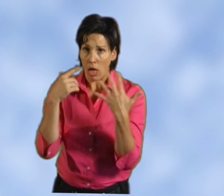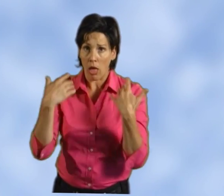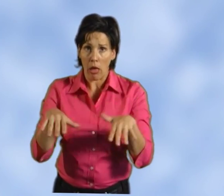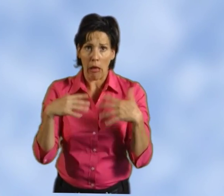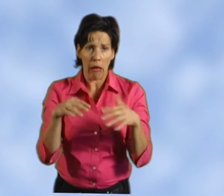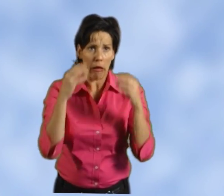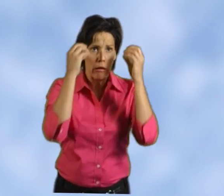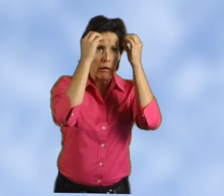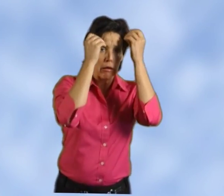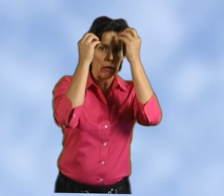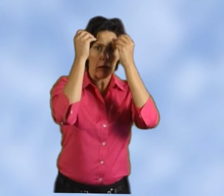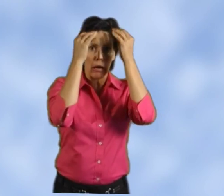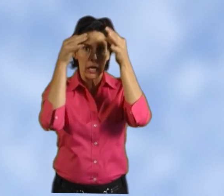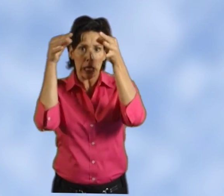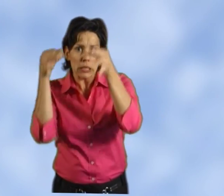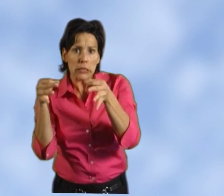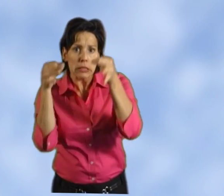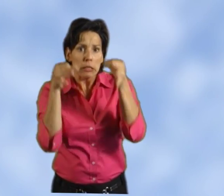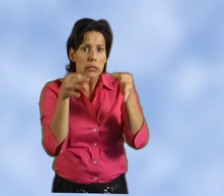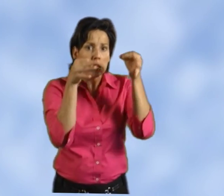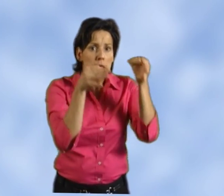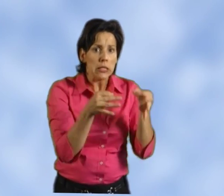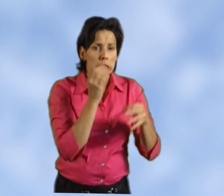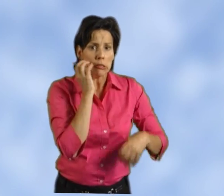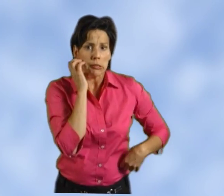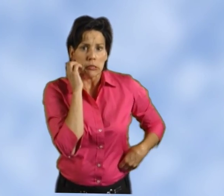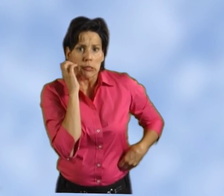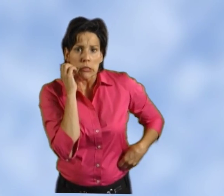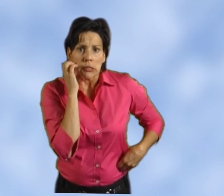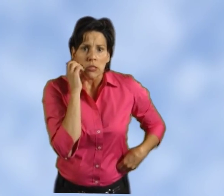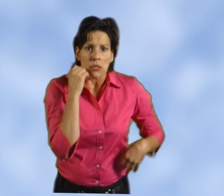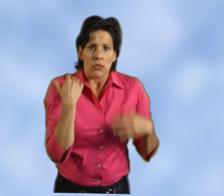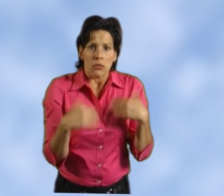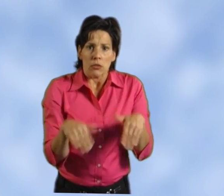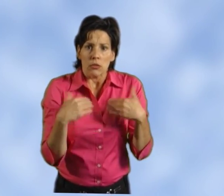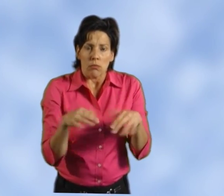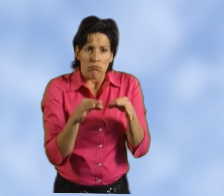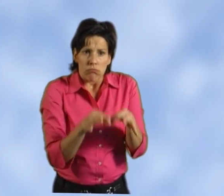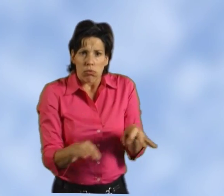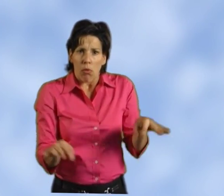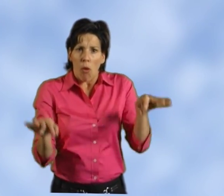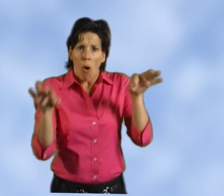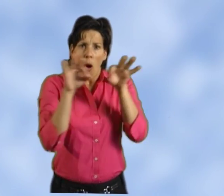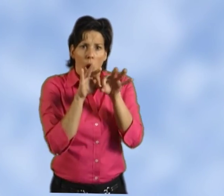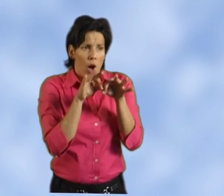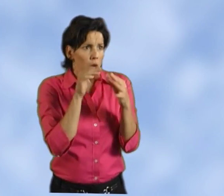and may be asked to make decisions that can have an important impact on your future